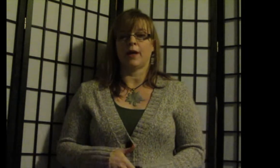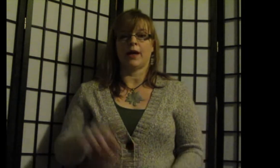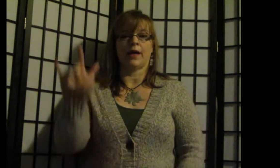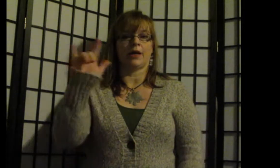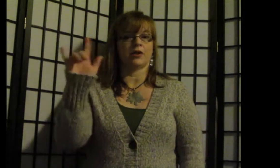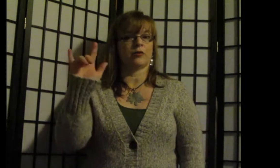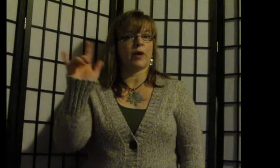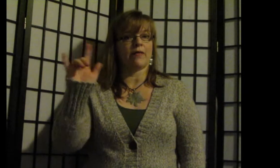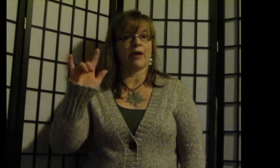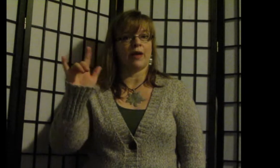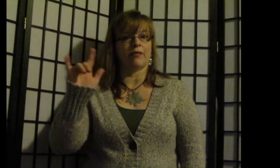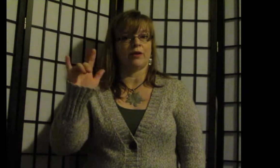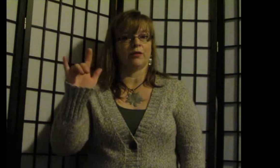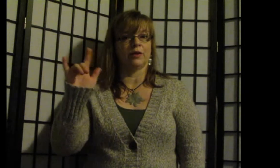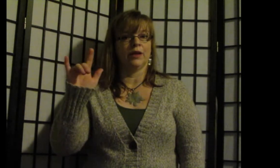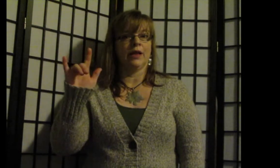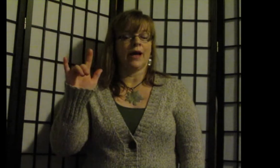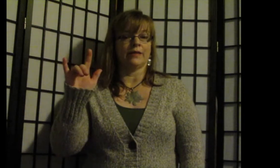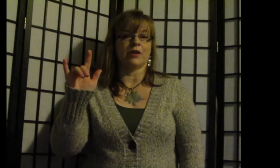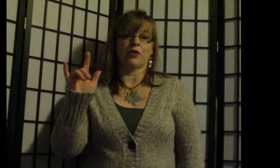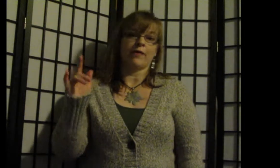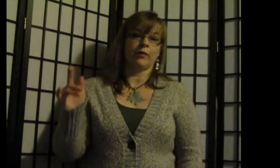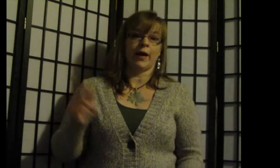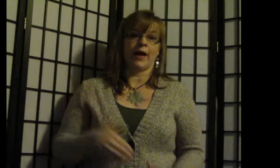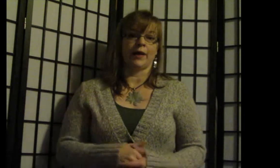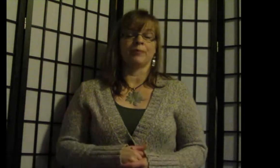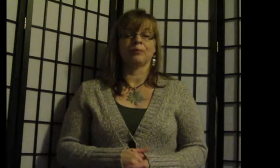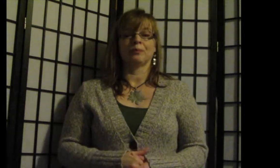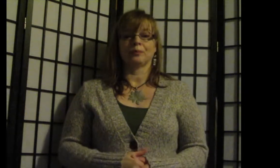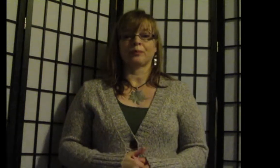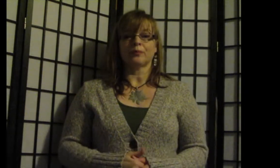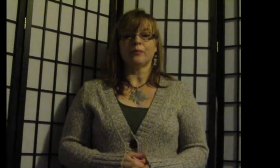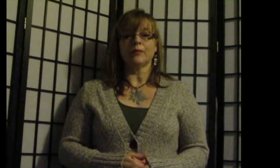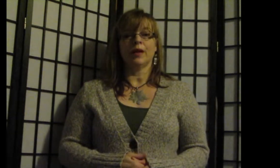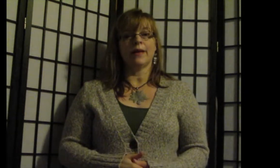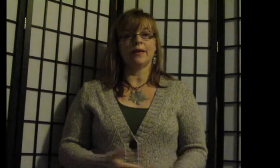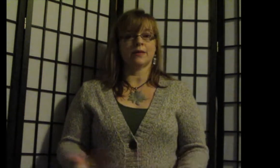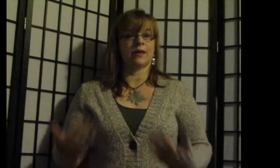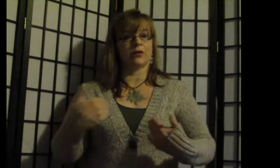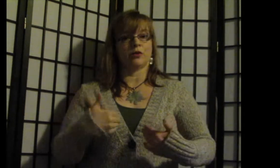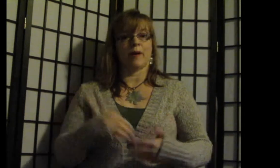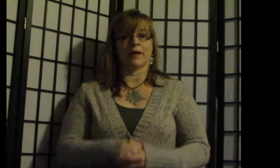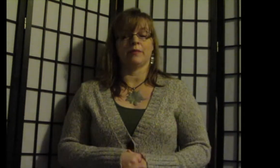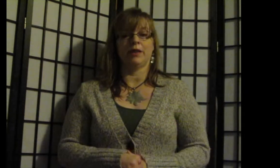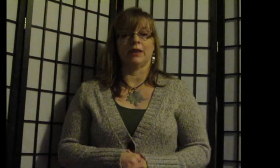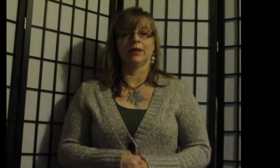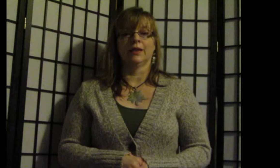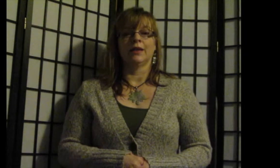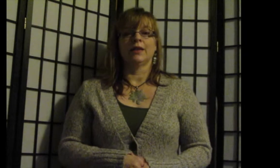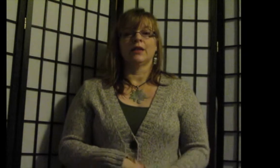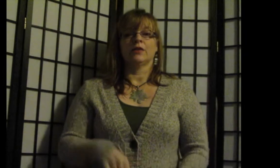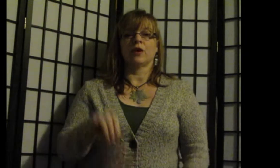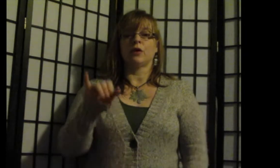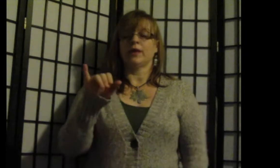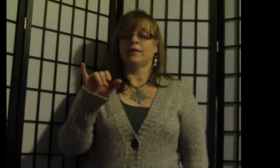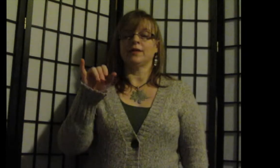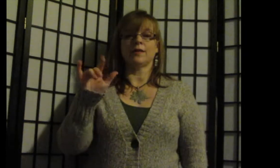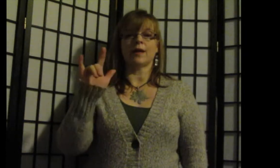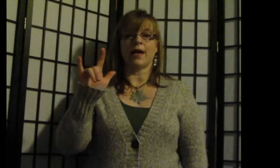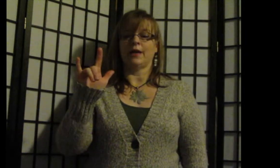goodbye, I'll just wave I love you as I drive away. And then they'll do it back to me. So this is I love